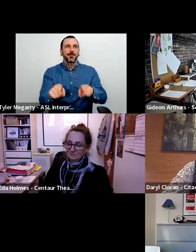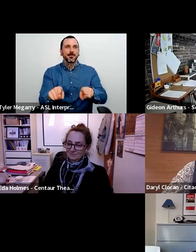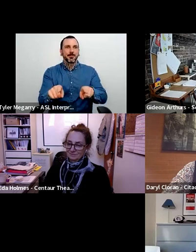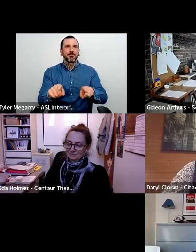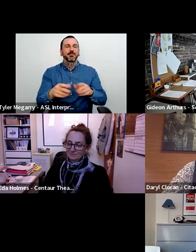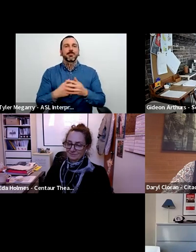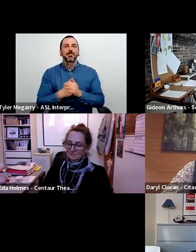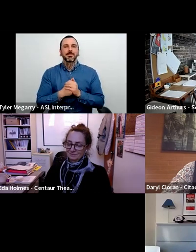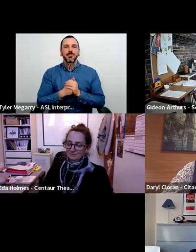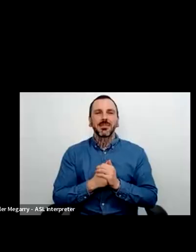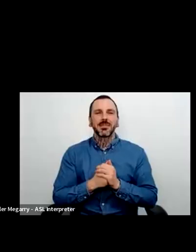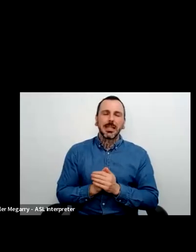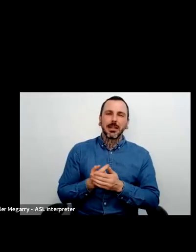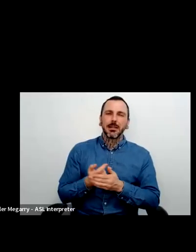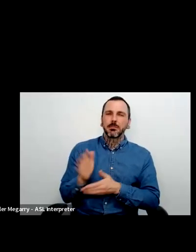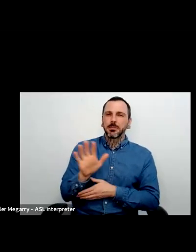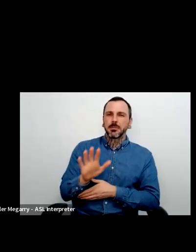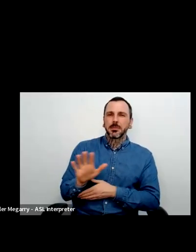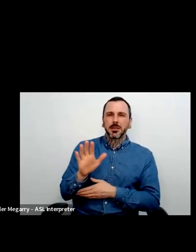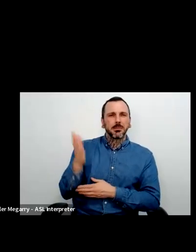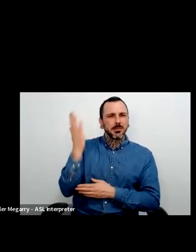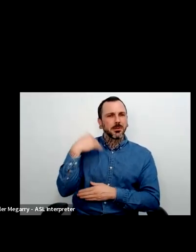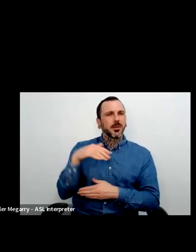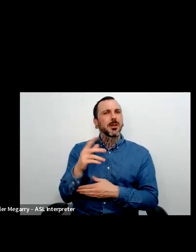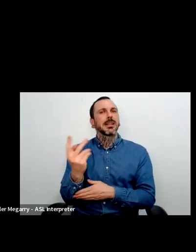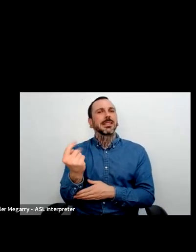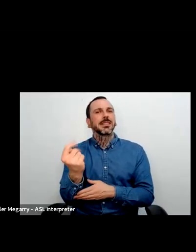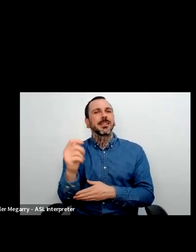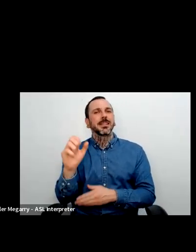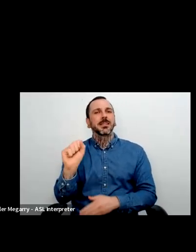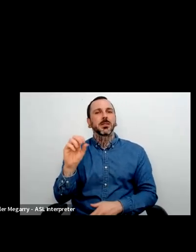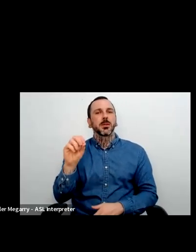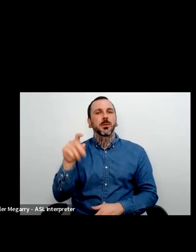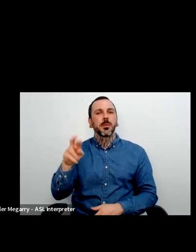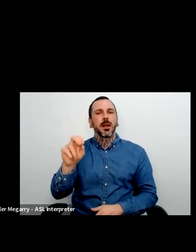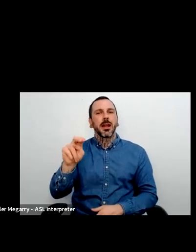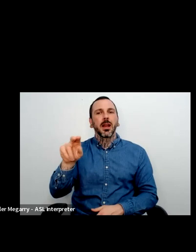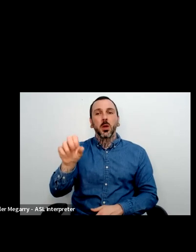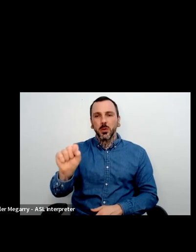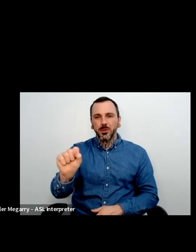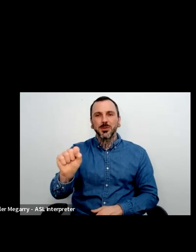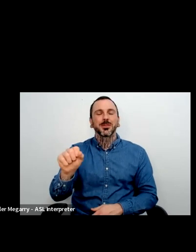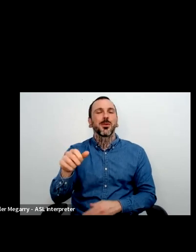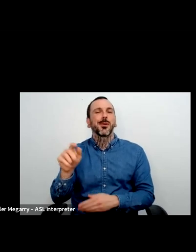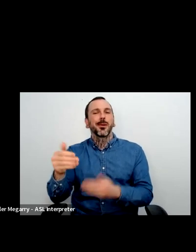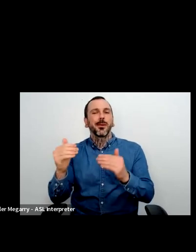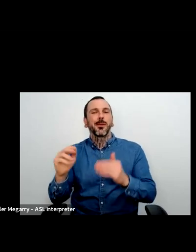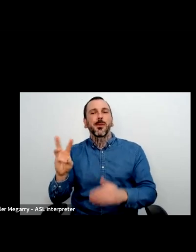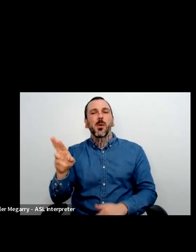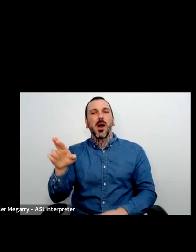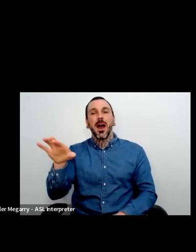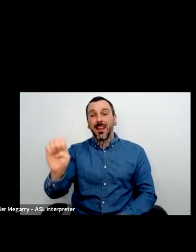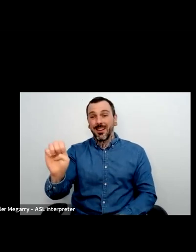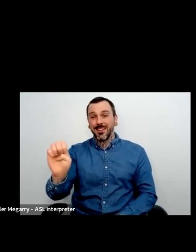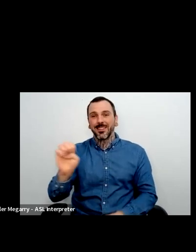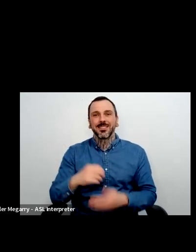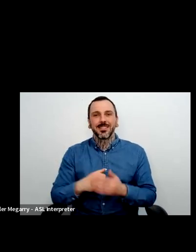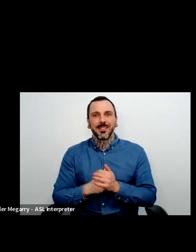somewhere around like The Sopranos and The Wire, where the pandemic made it even more extreme, and Netflix and streaming services made it more